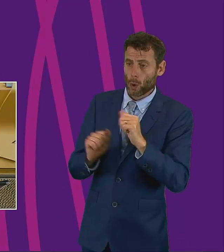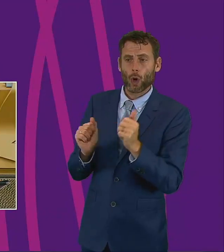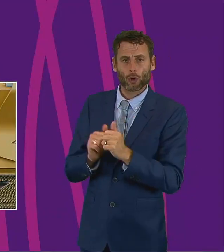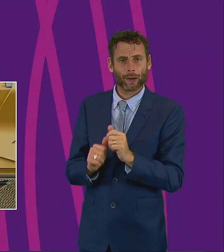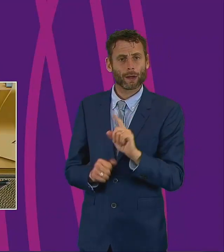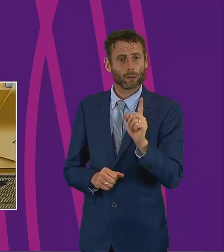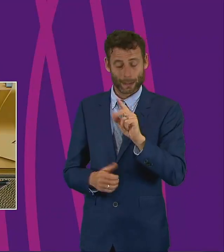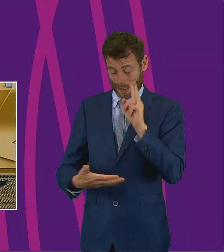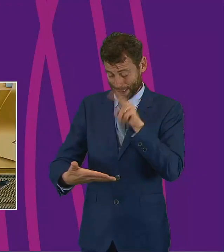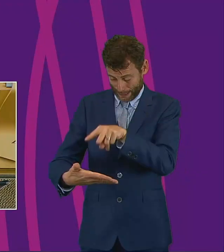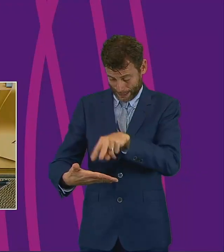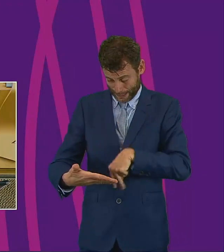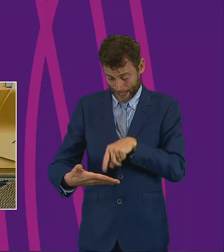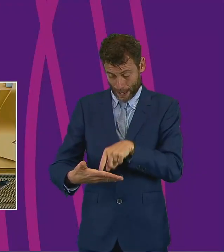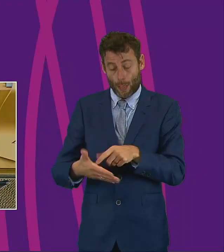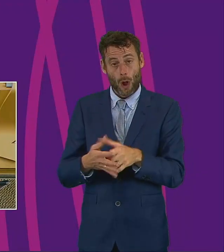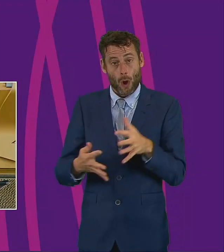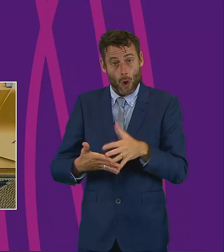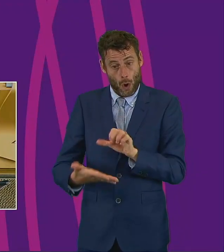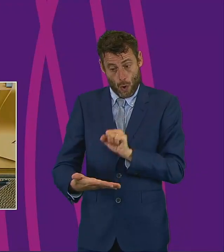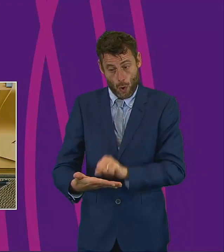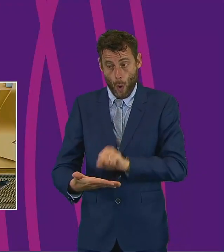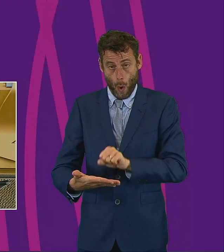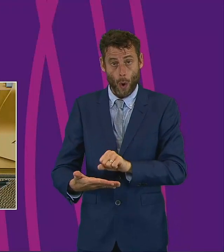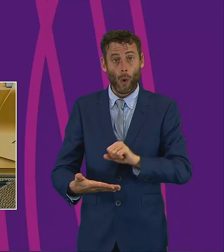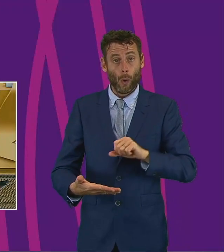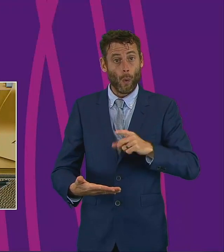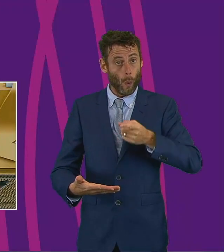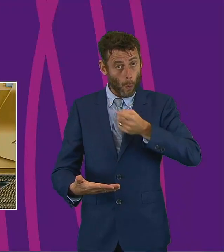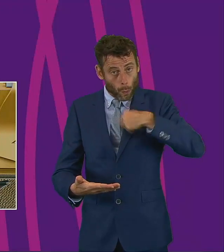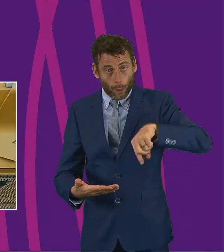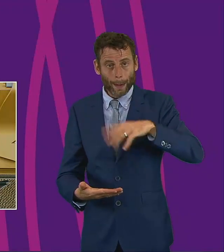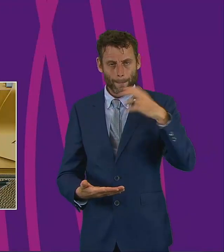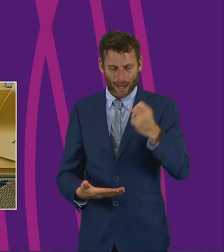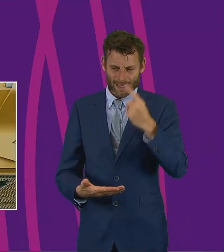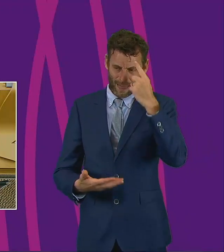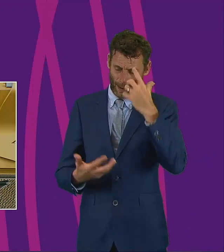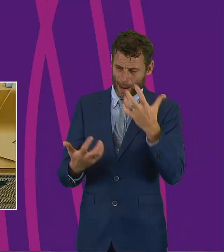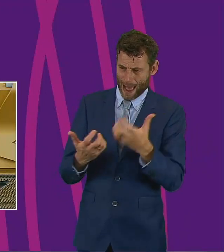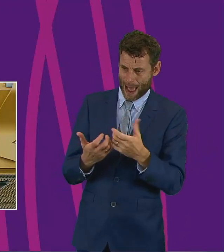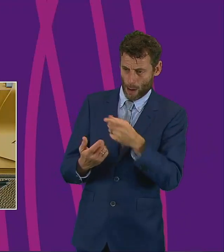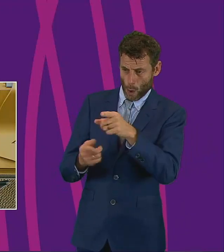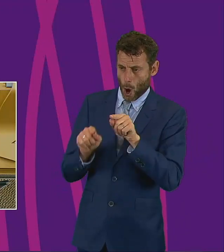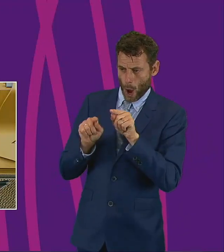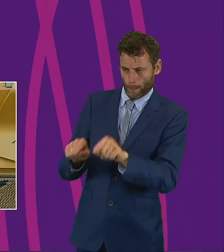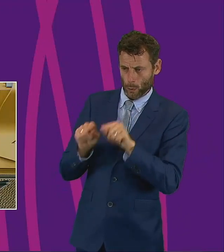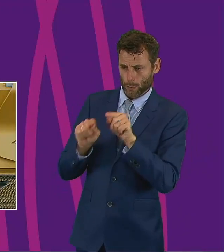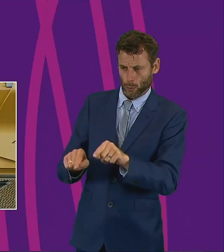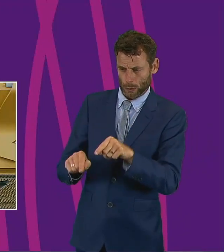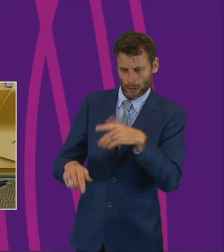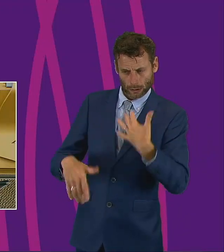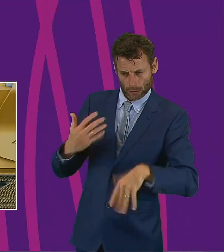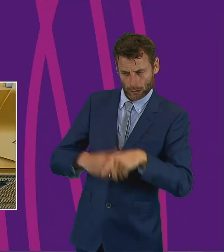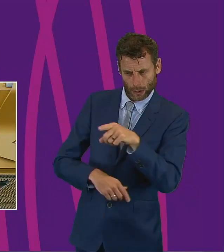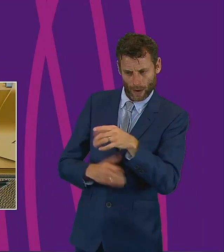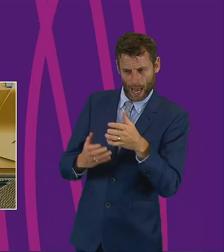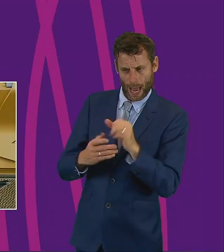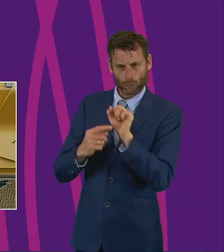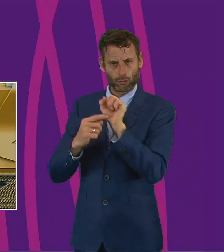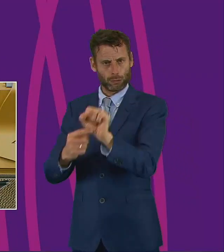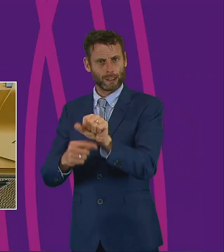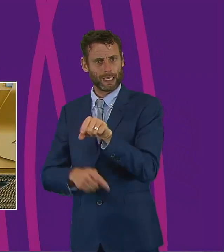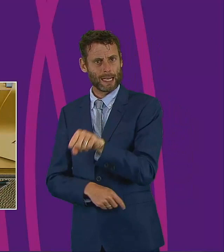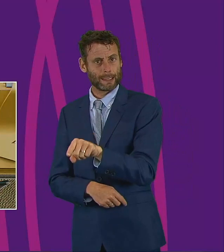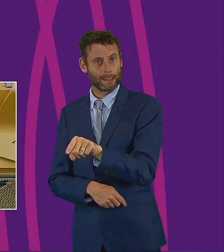the legislative process here in the same spirit, we have to consider these things, we have to listen to views that are expressed, and we have to decide